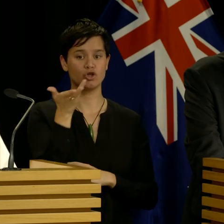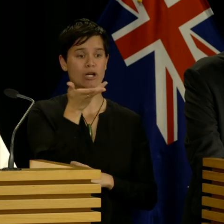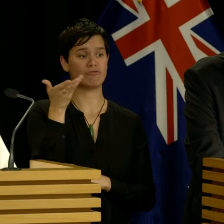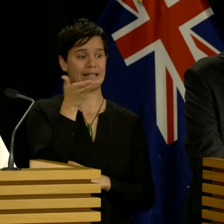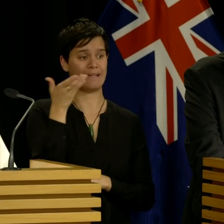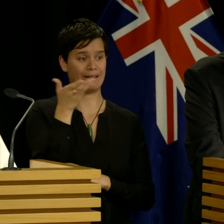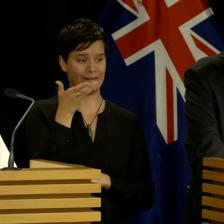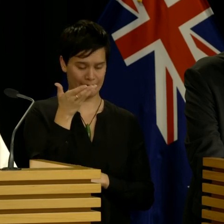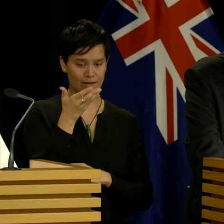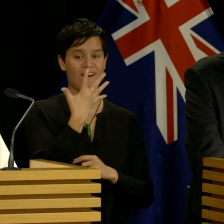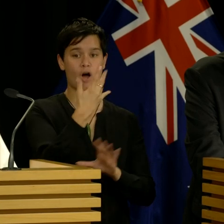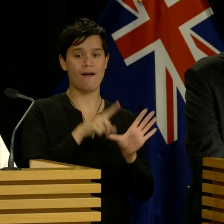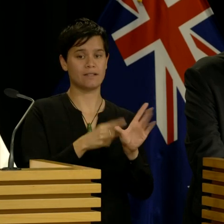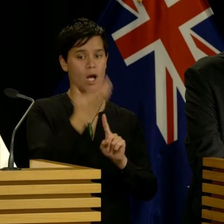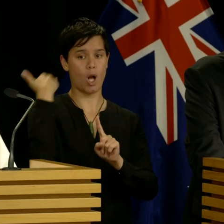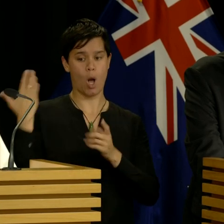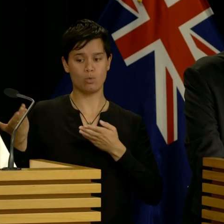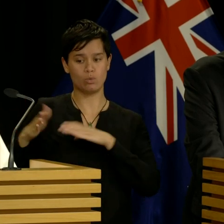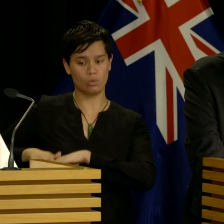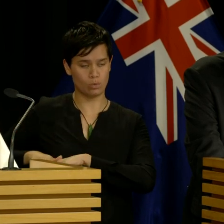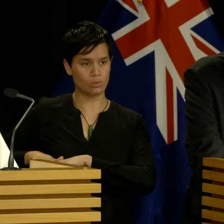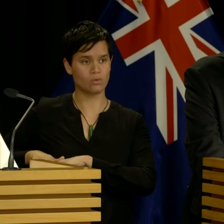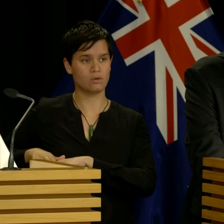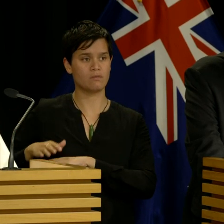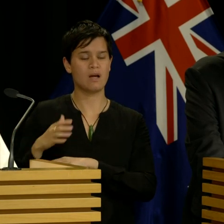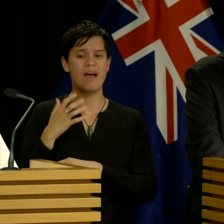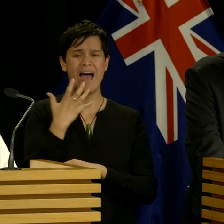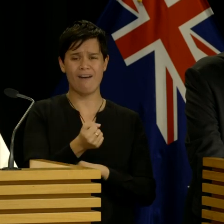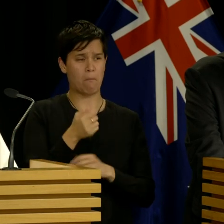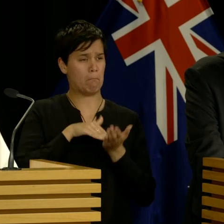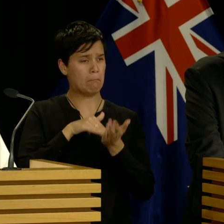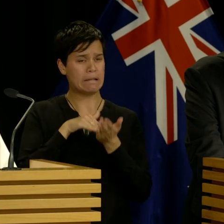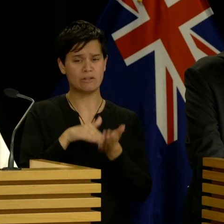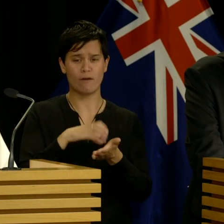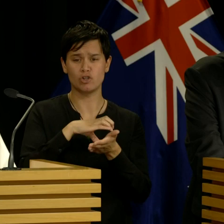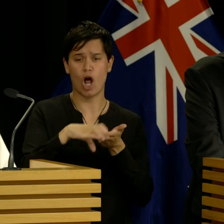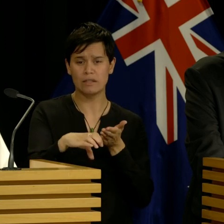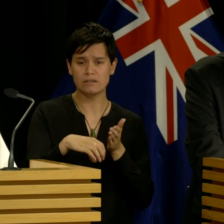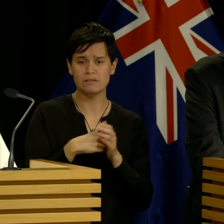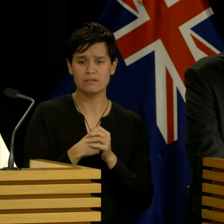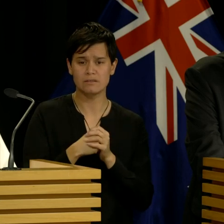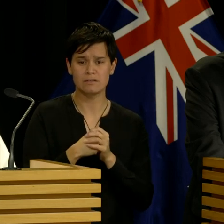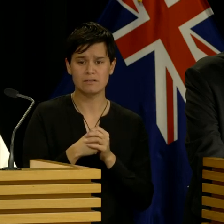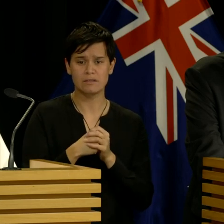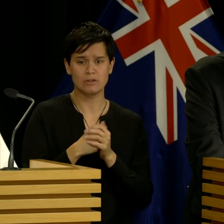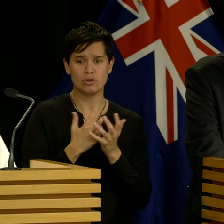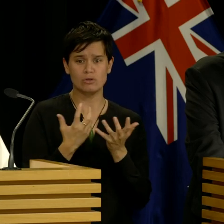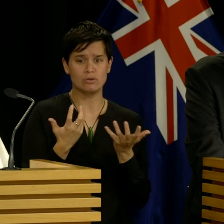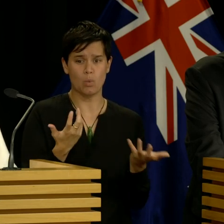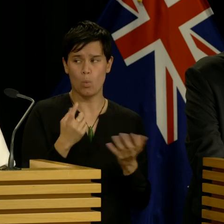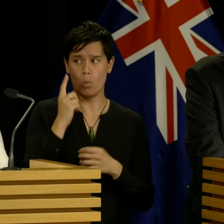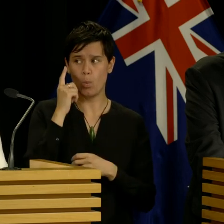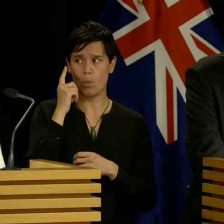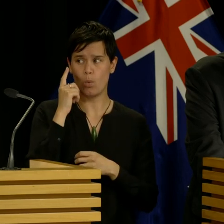million in reserves and paying board members tens of thousands of dollars each year? That's not something I have any further detail on other than what you've just outlined